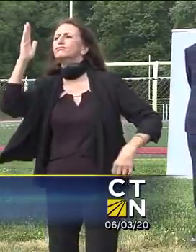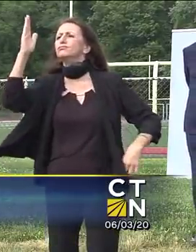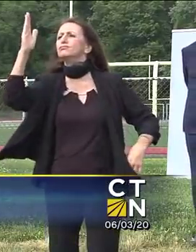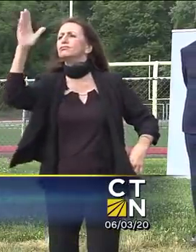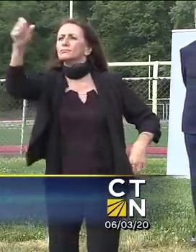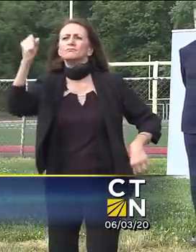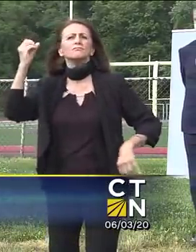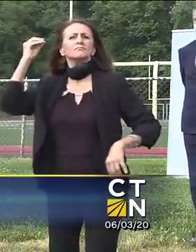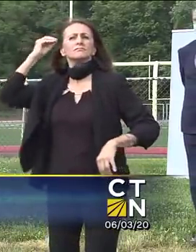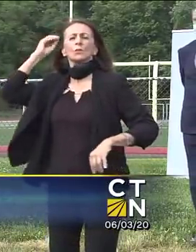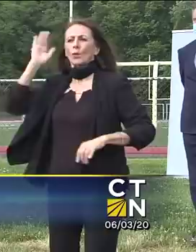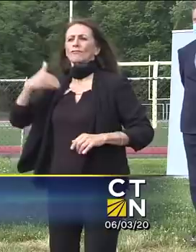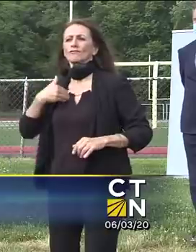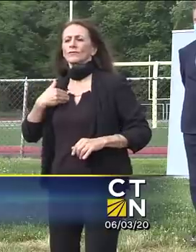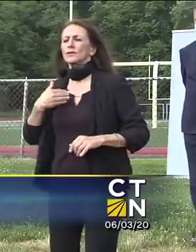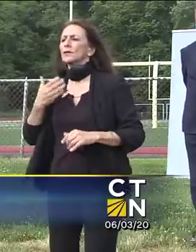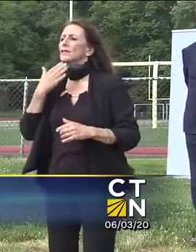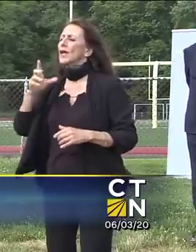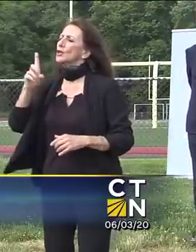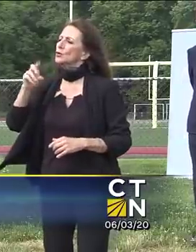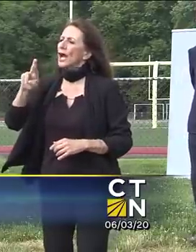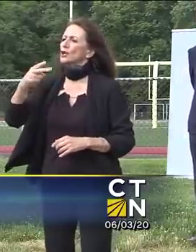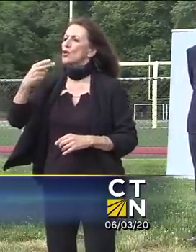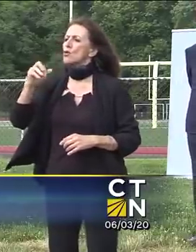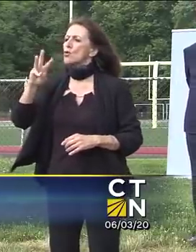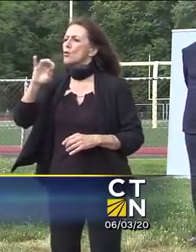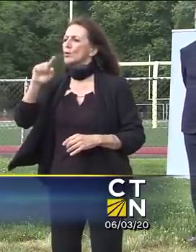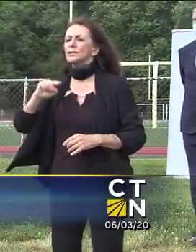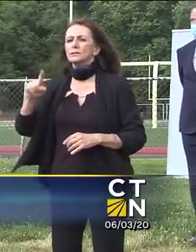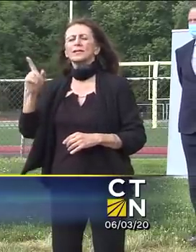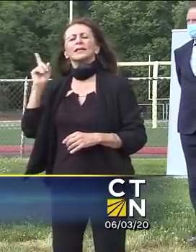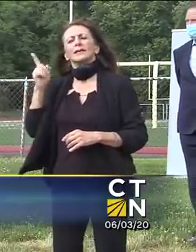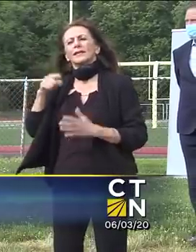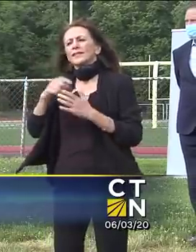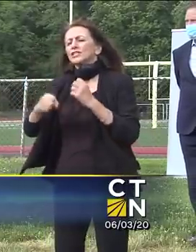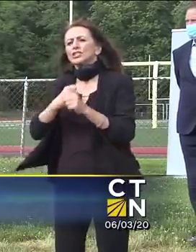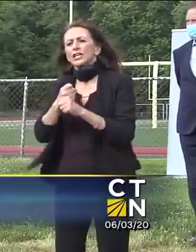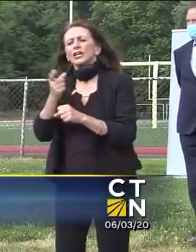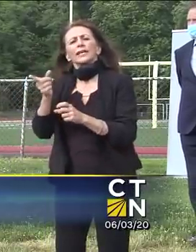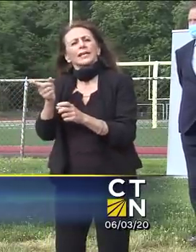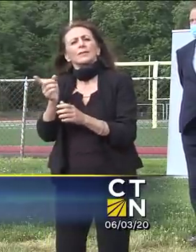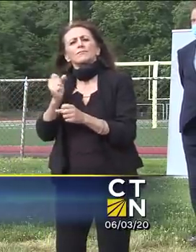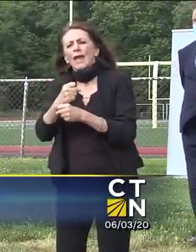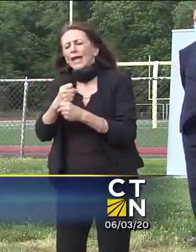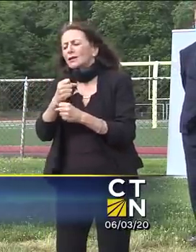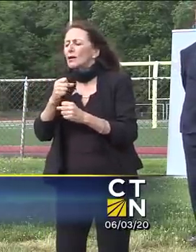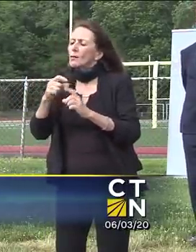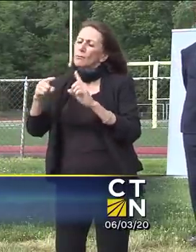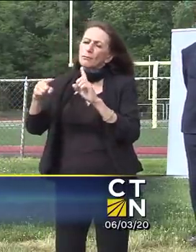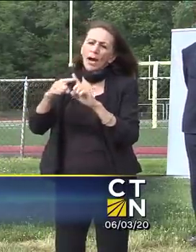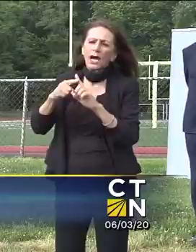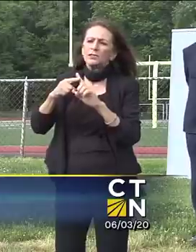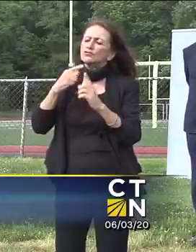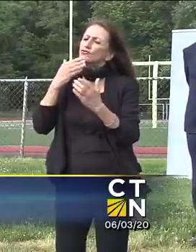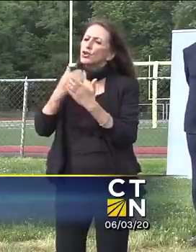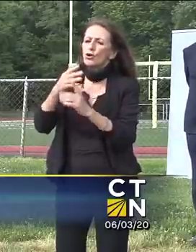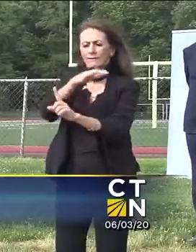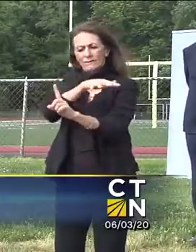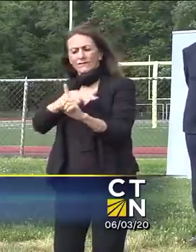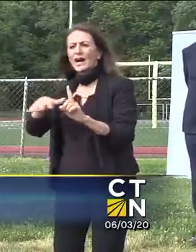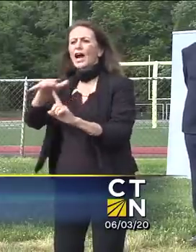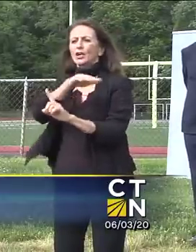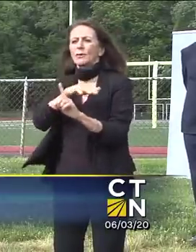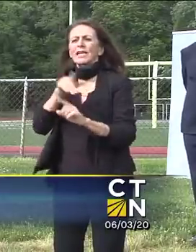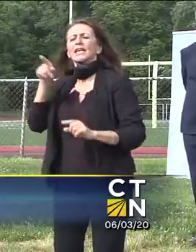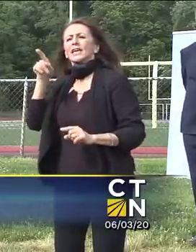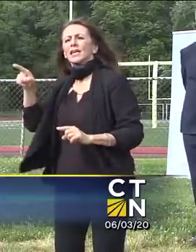I want to thank Dr. Hurwitz for this year creating such a positive environment at the high school and really leading